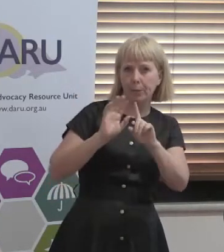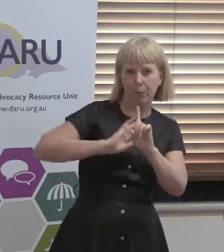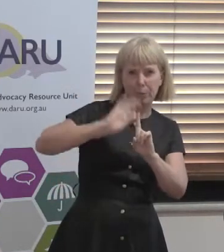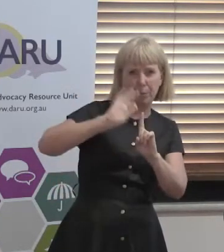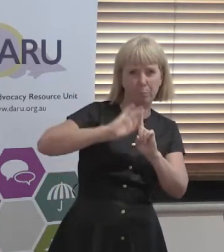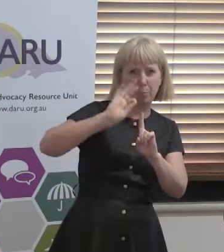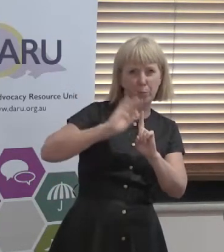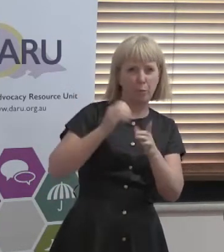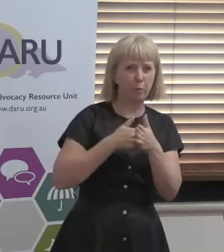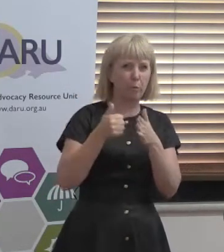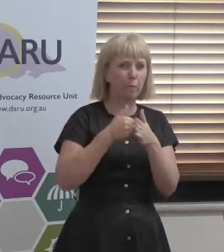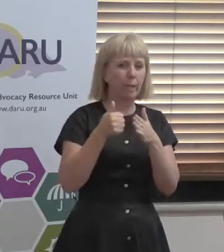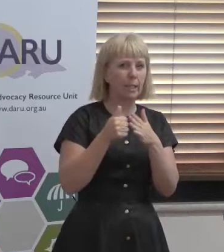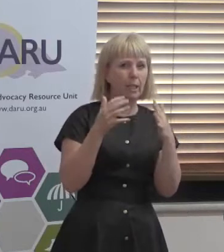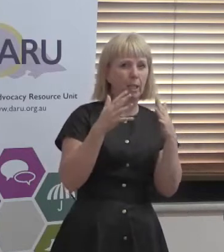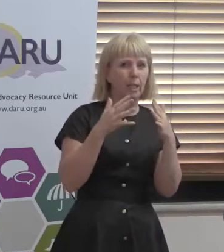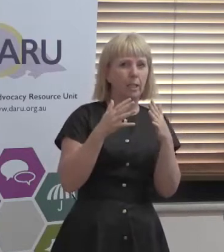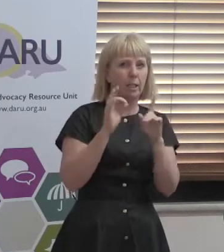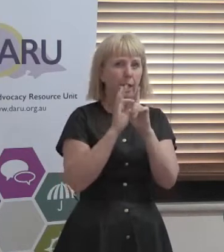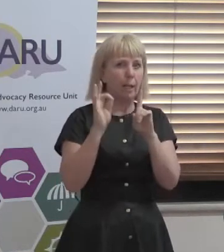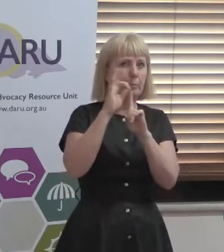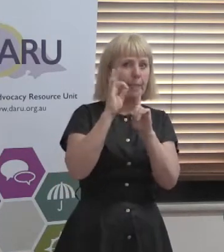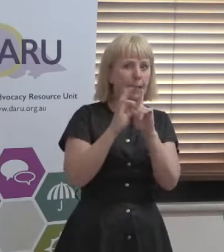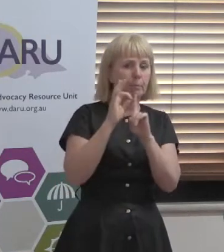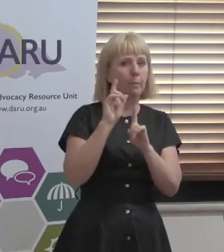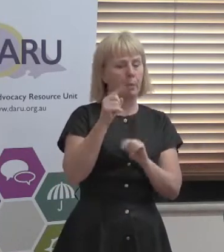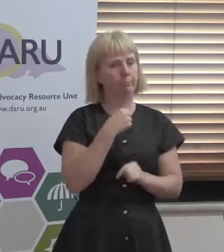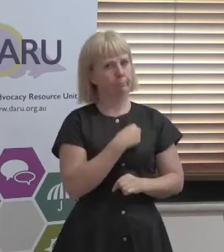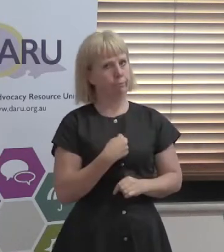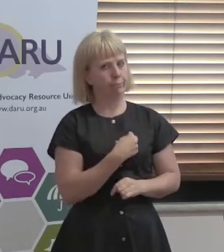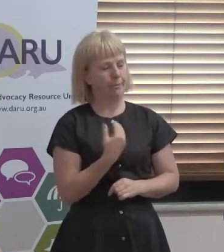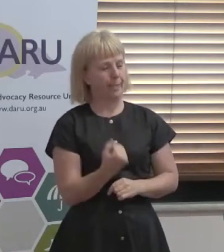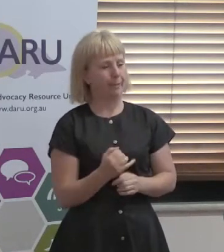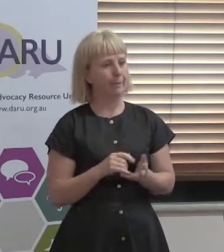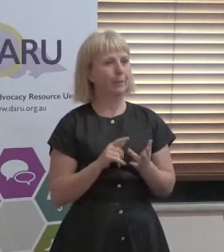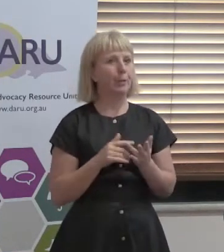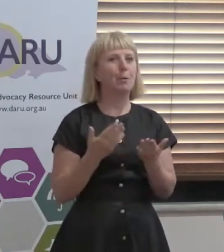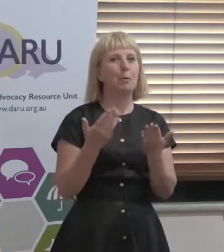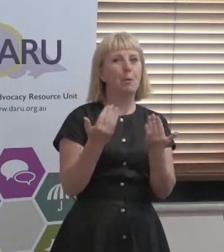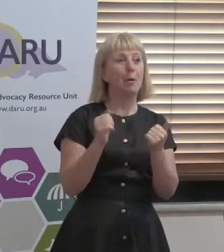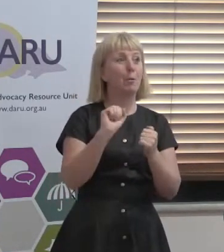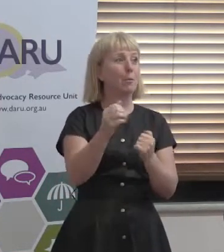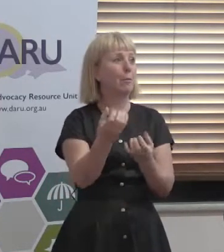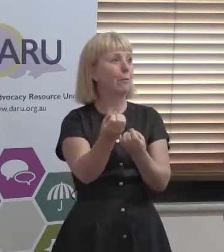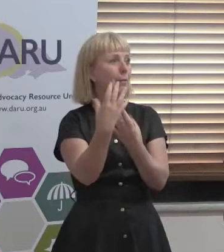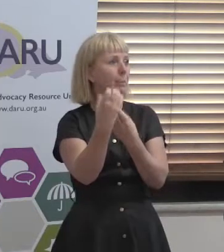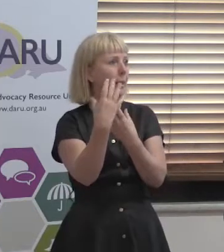and updates, but we are committed to doing that. So we welcome feedback